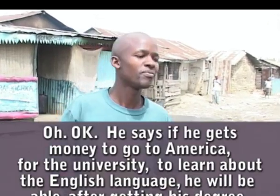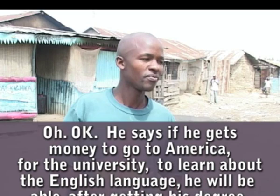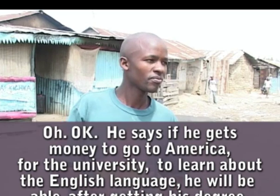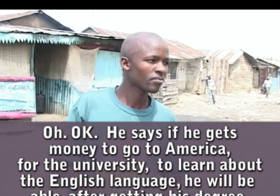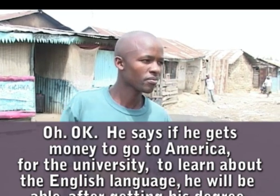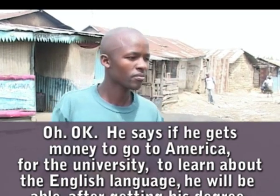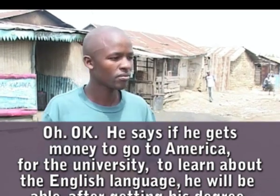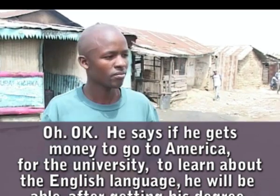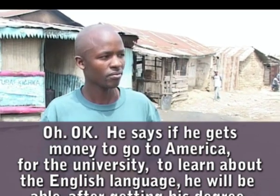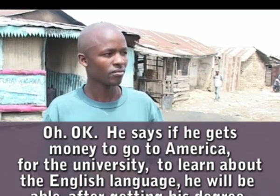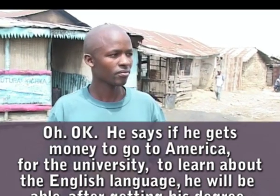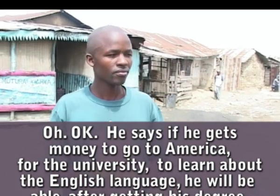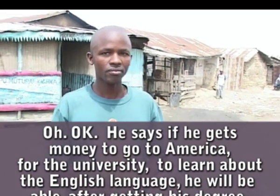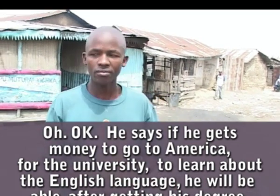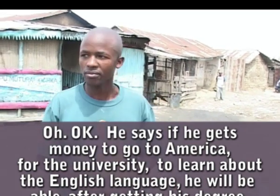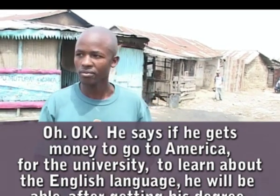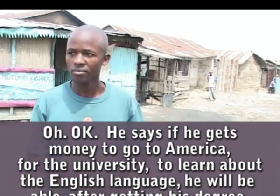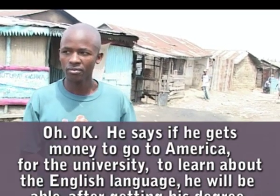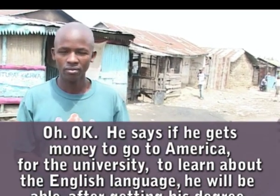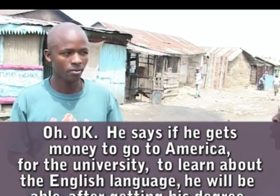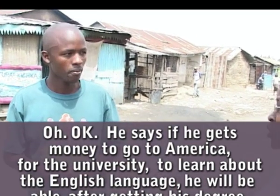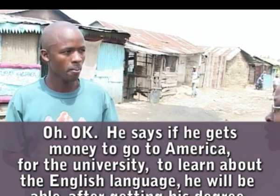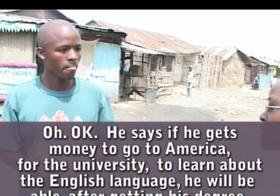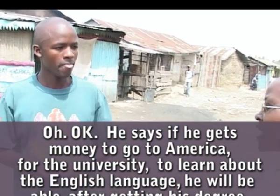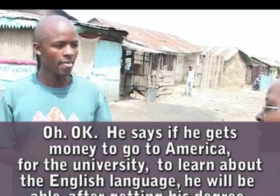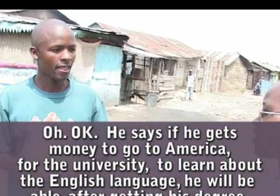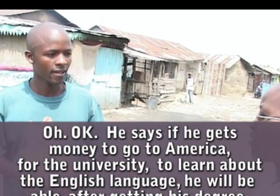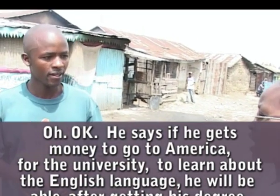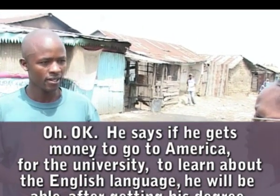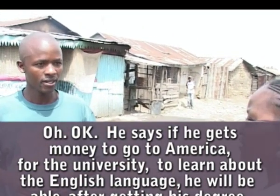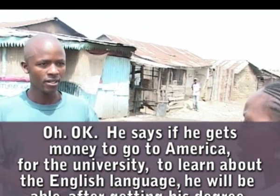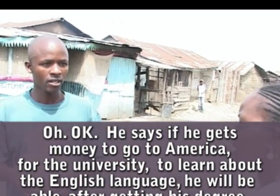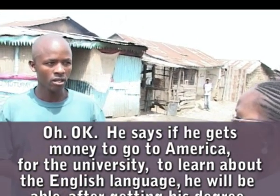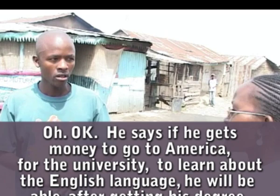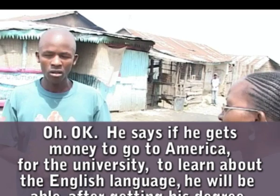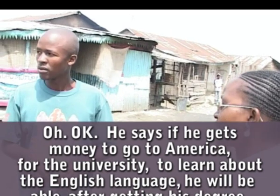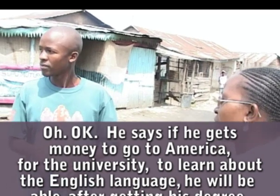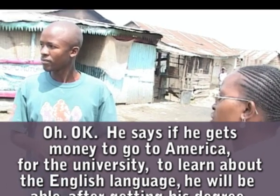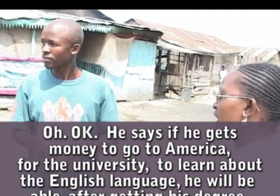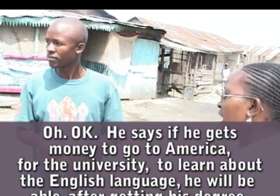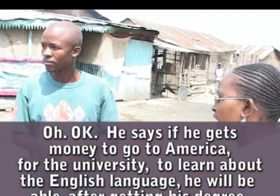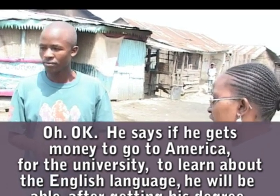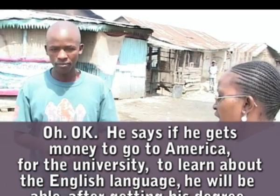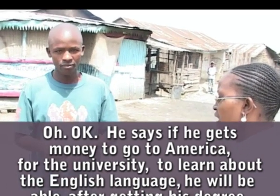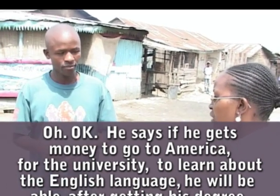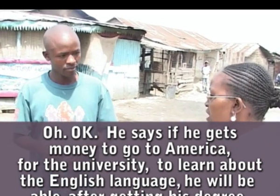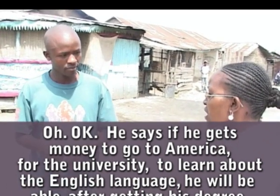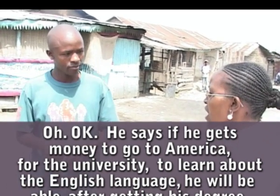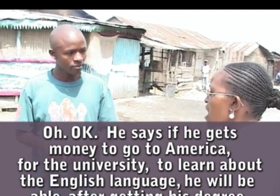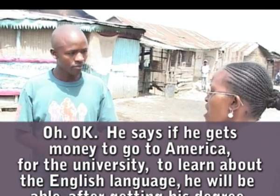Okay. He says if he gets money to go to America for a university to learn about English language, he